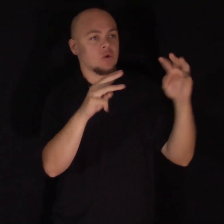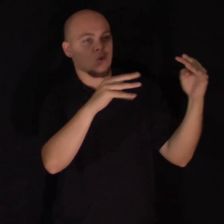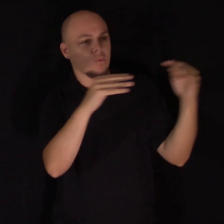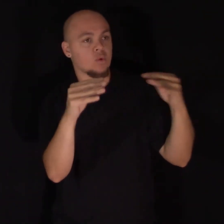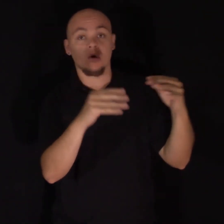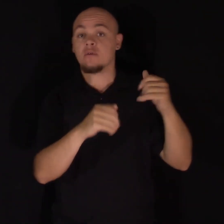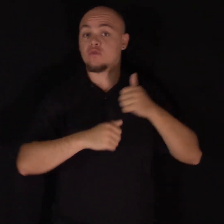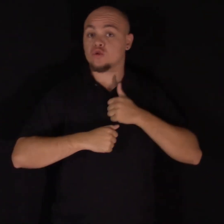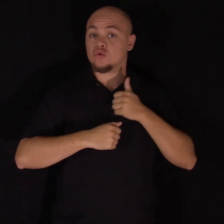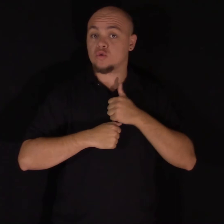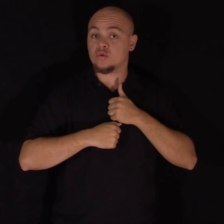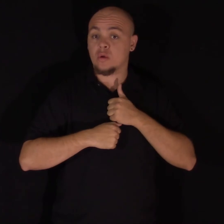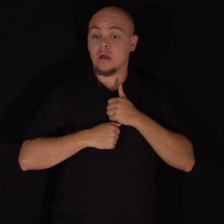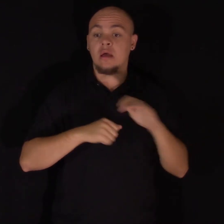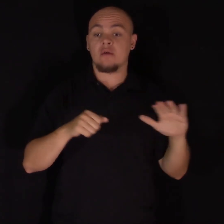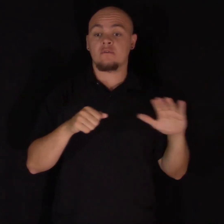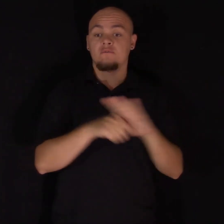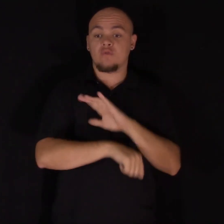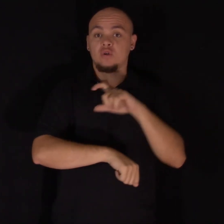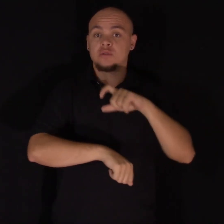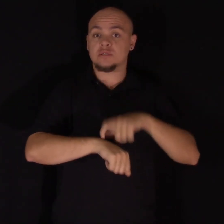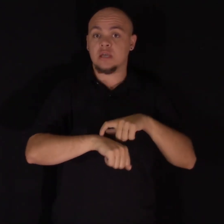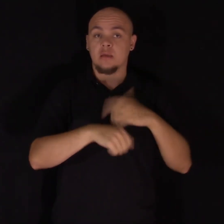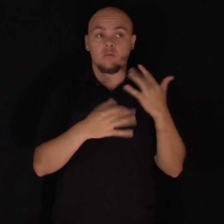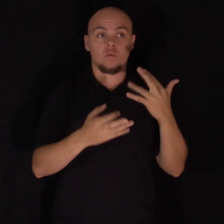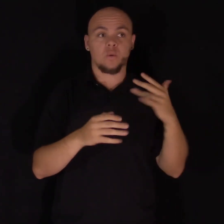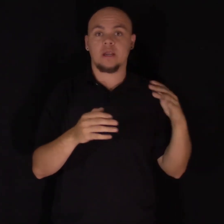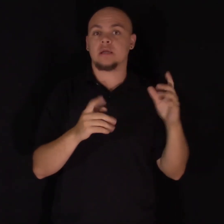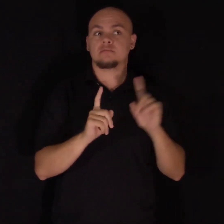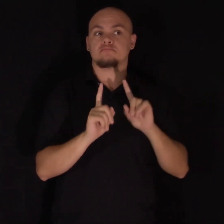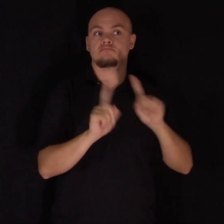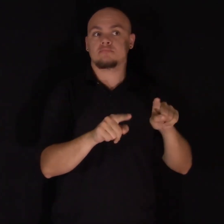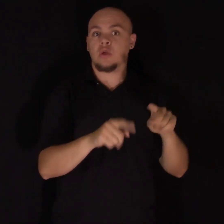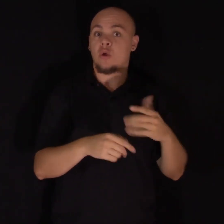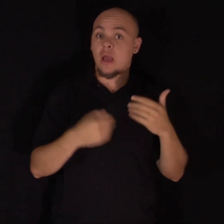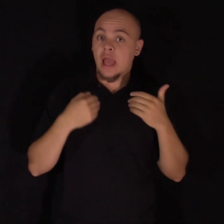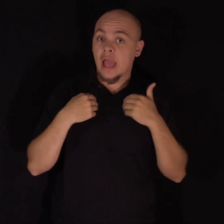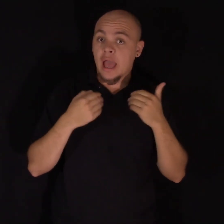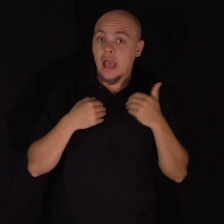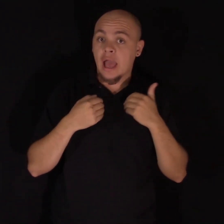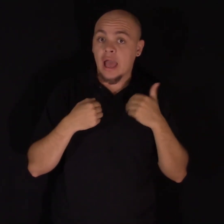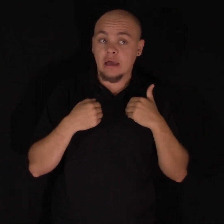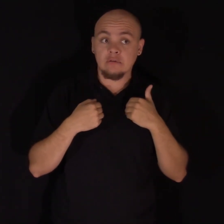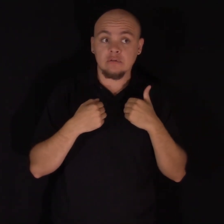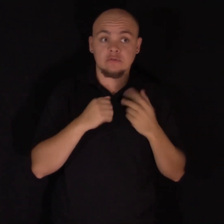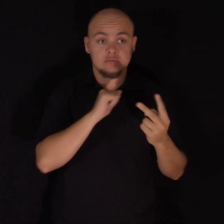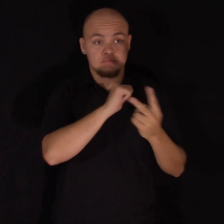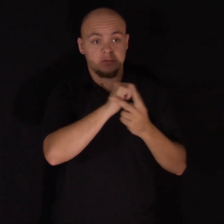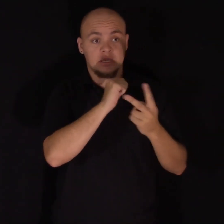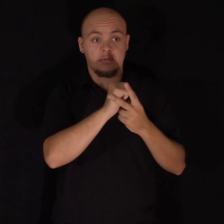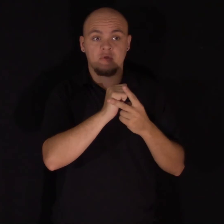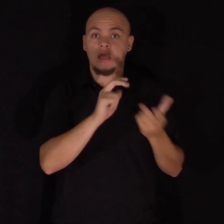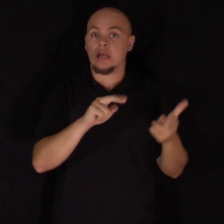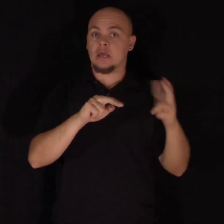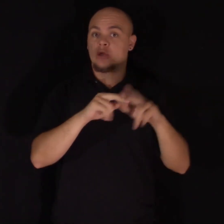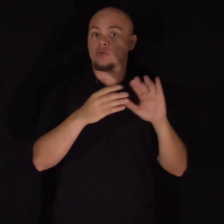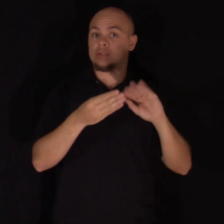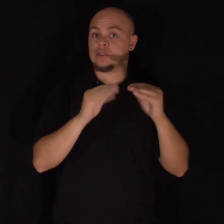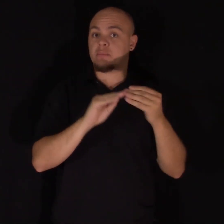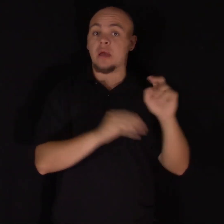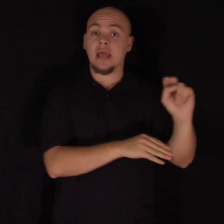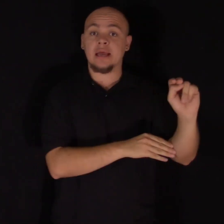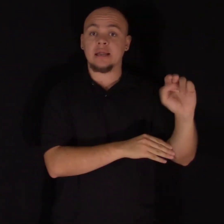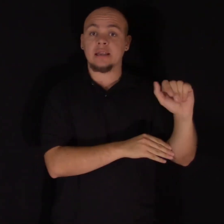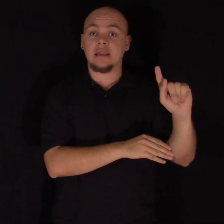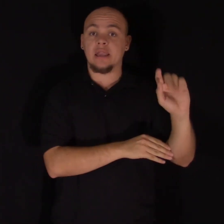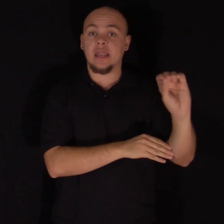soldiers, we have full-time waiting to go. We have reserves that can scale us up to large numbers. NATO has a mobile